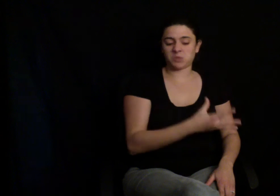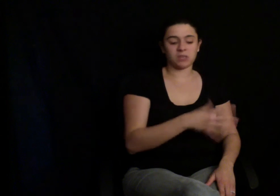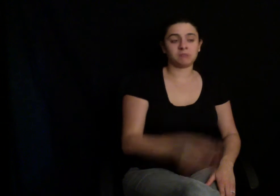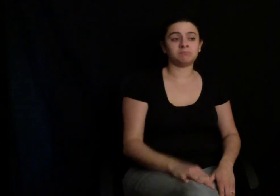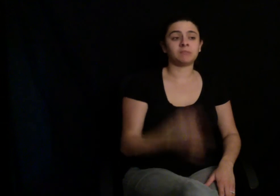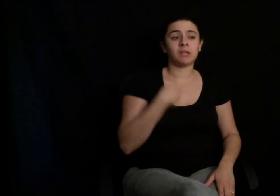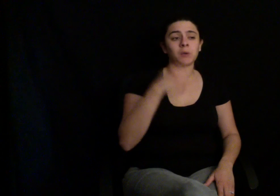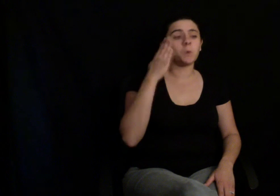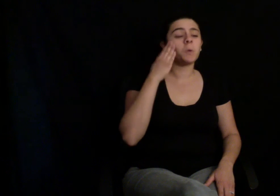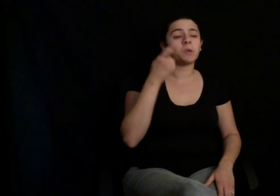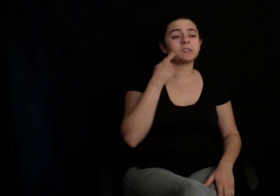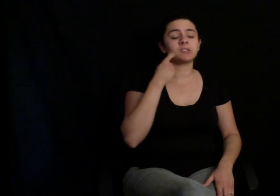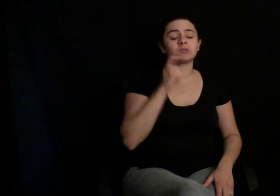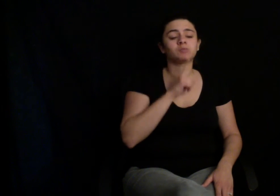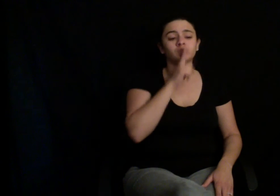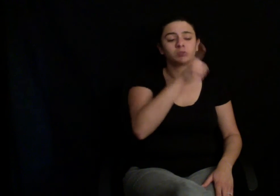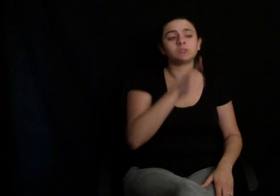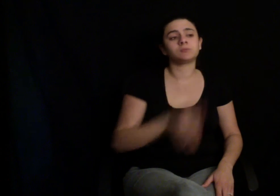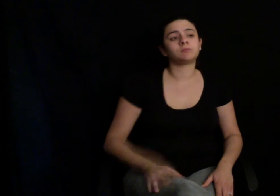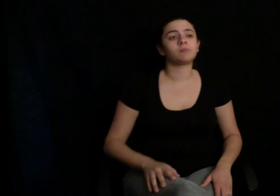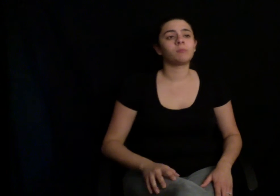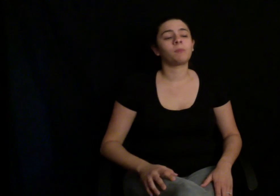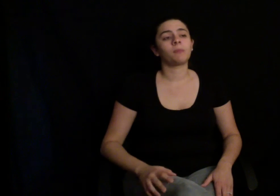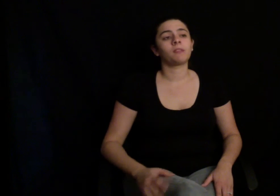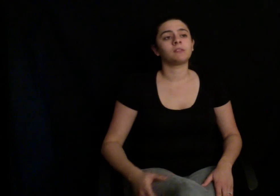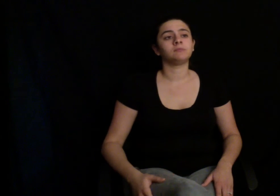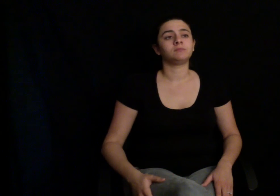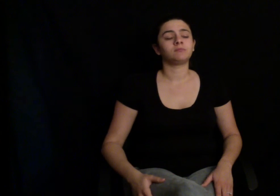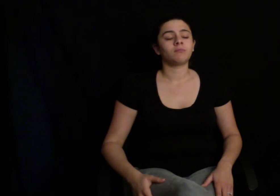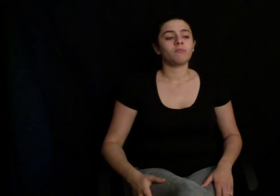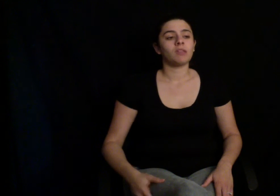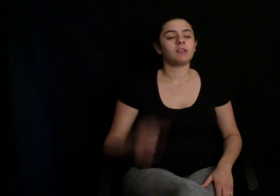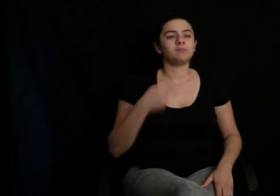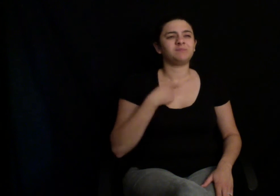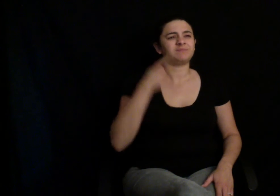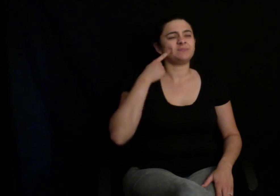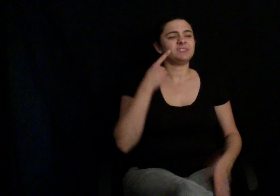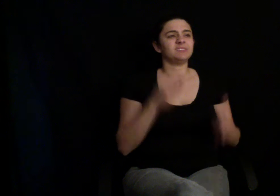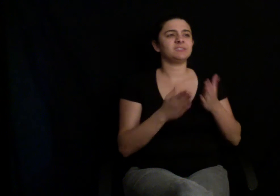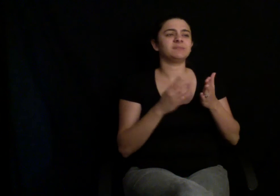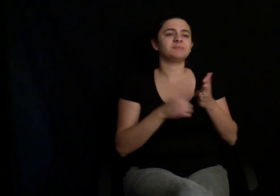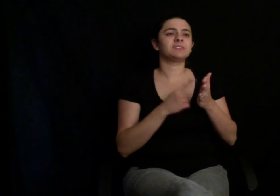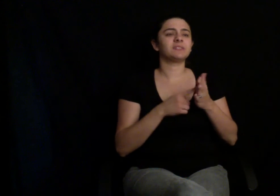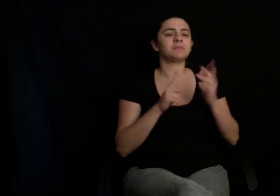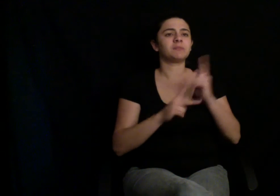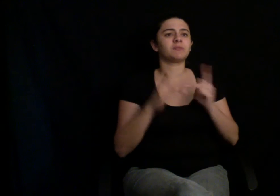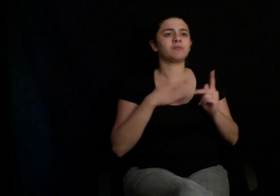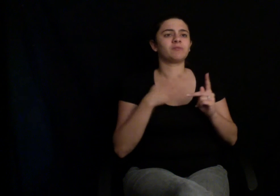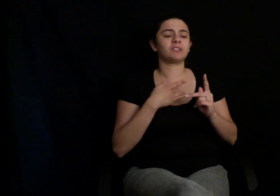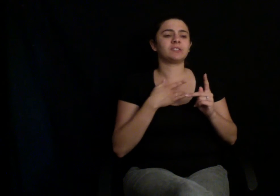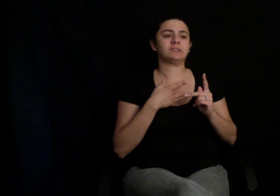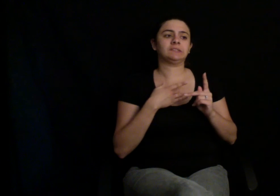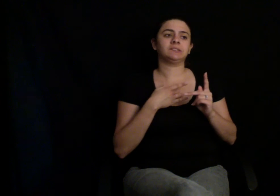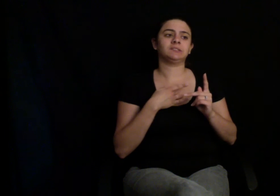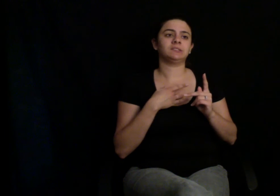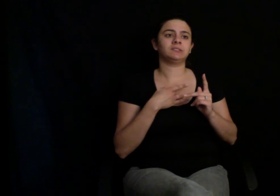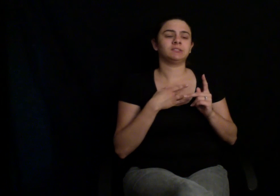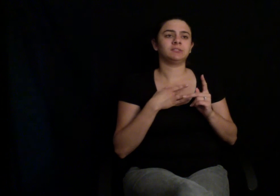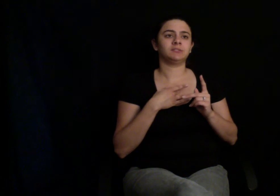threatened by the idea that maybe excessive masturbation or even porn altogether might be not a good idea for you, or may